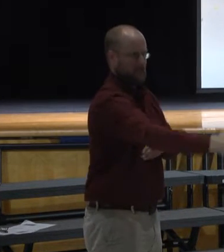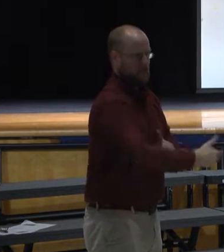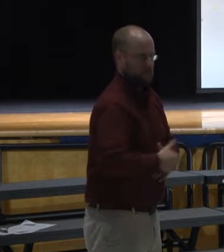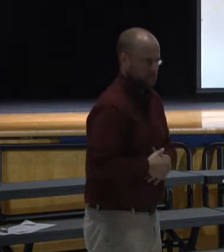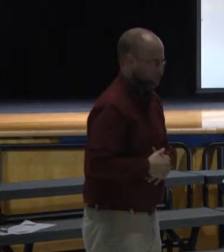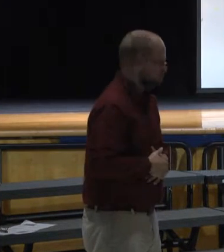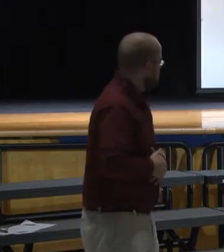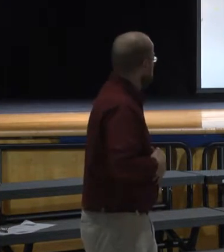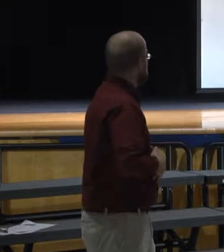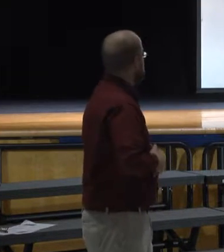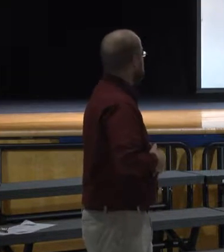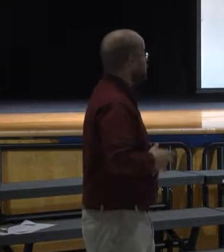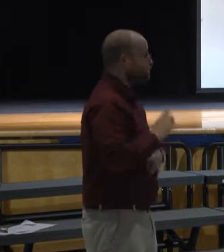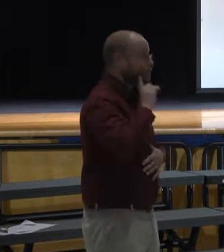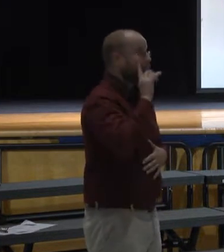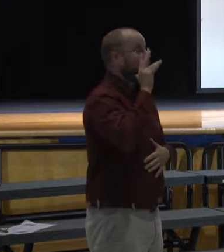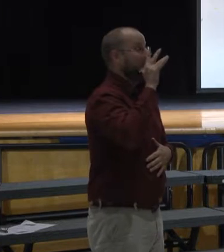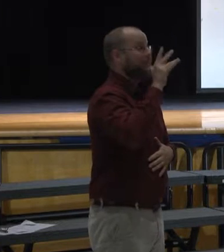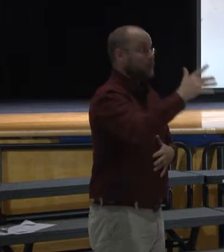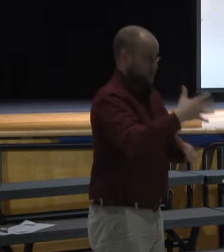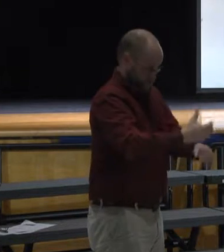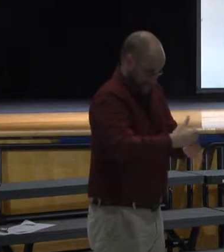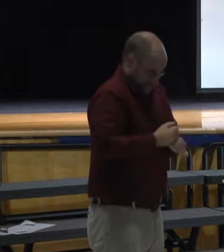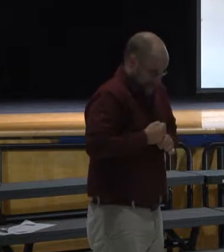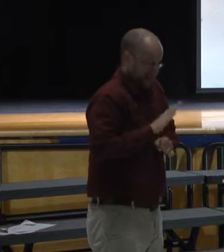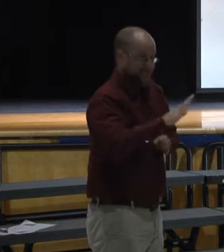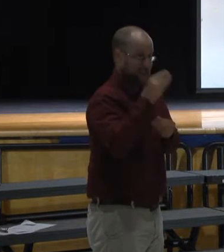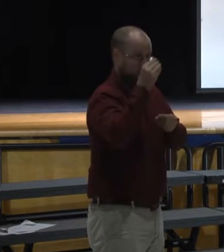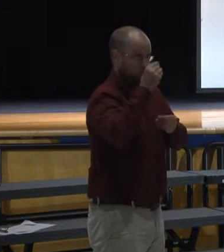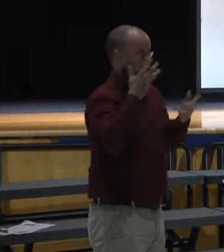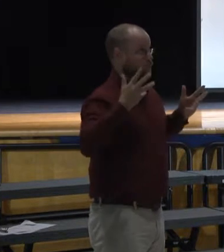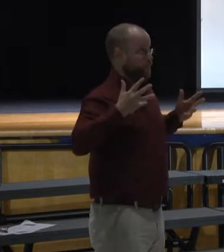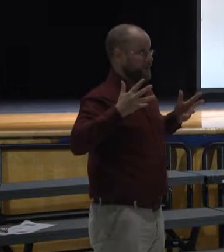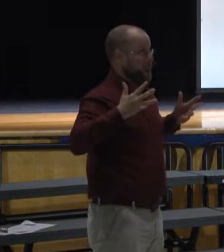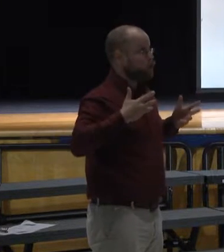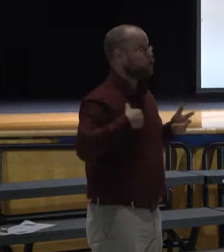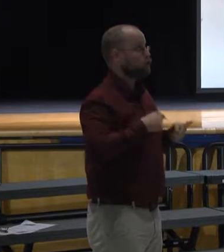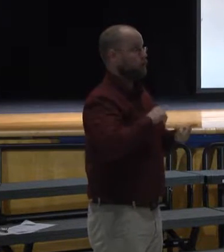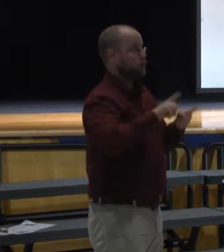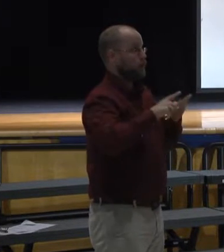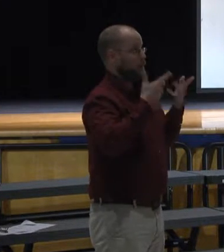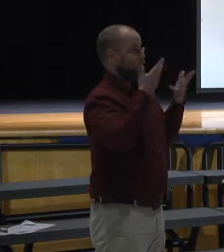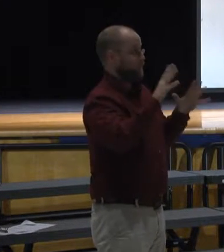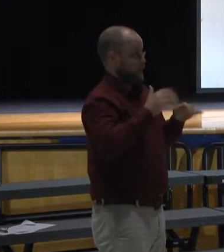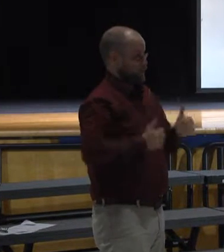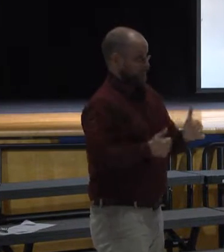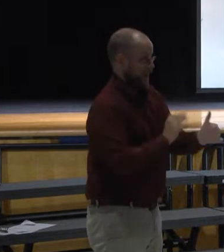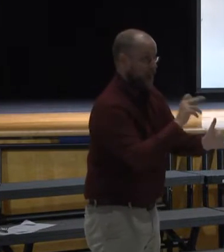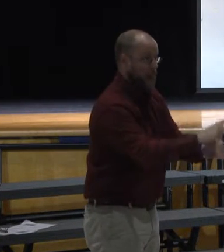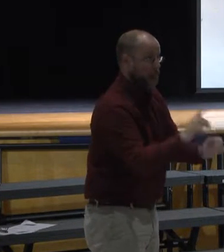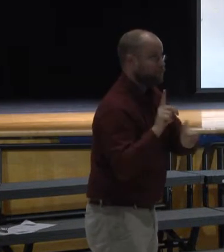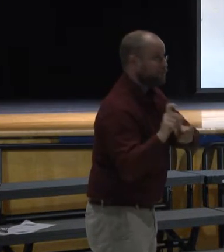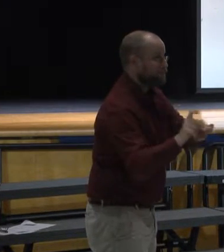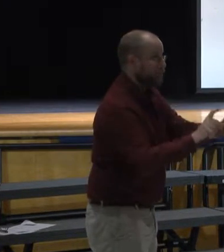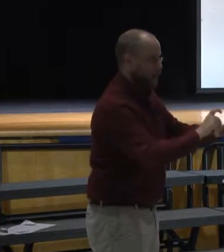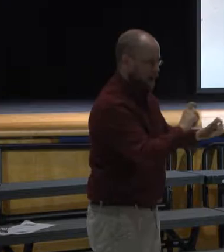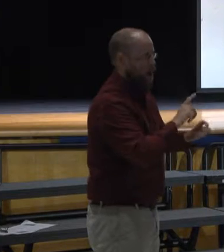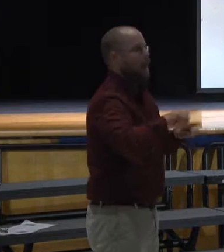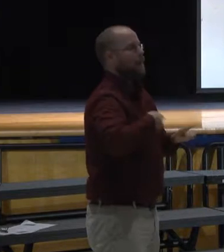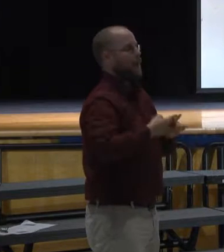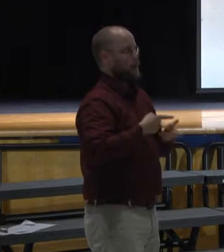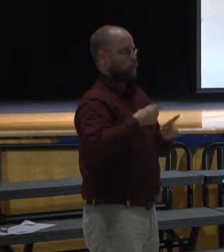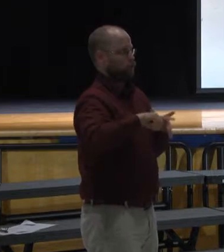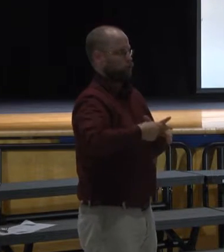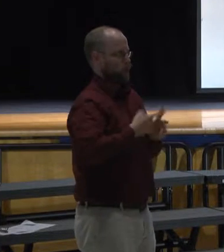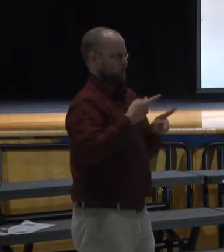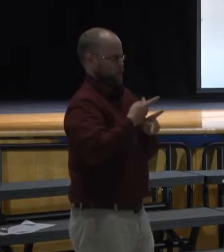All right. Eventually, when we've got your data and any follow-up that we might have asked for, that's when we begin the financial aid awarding